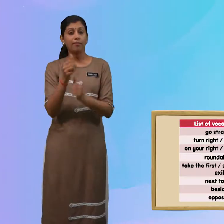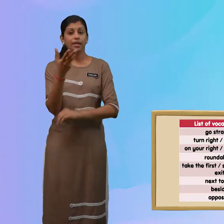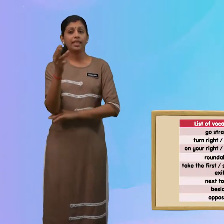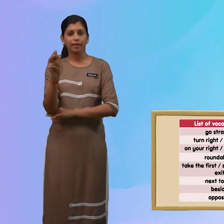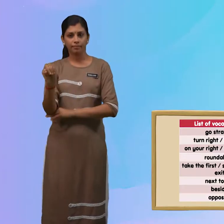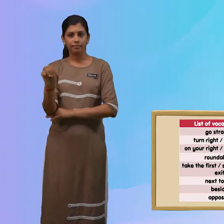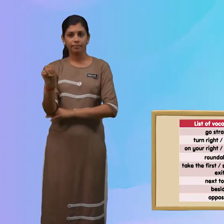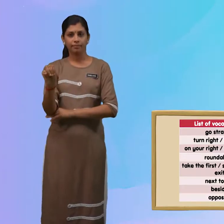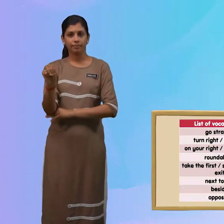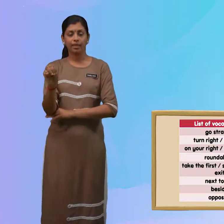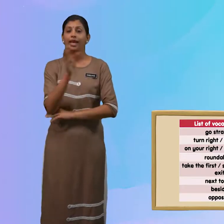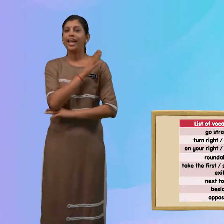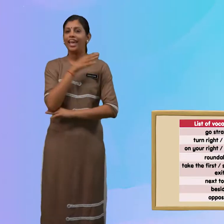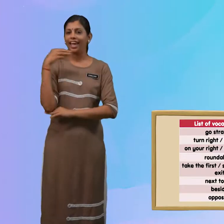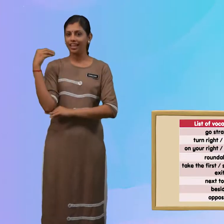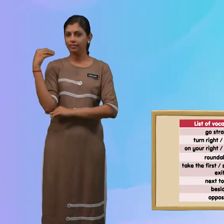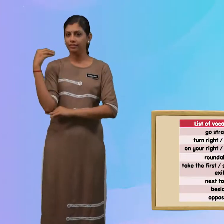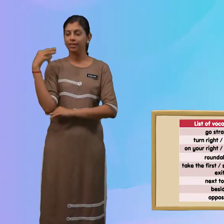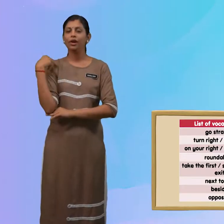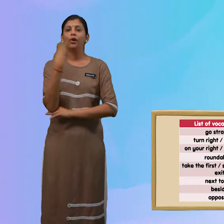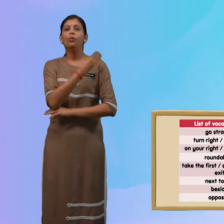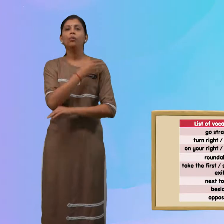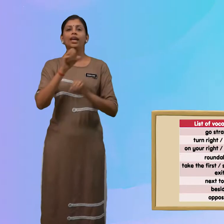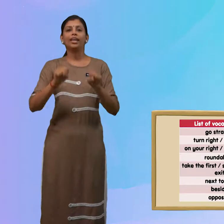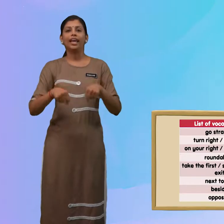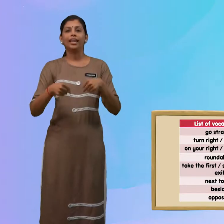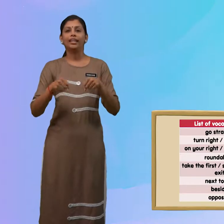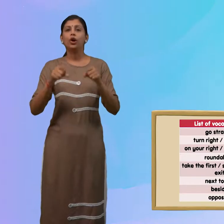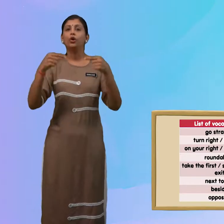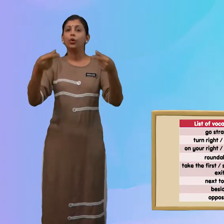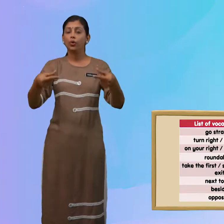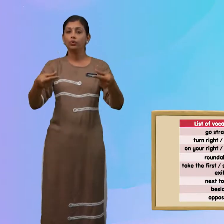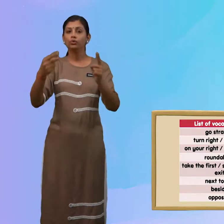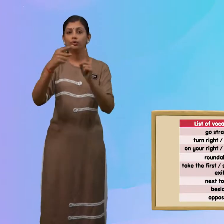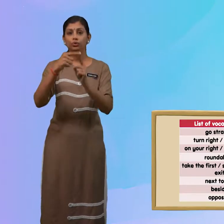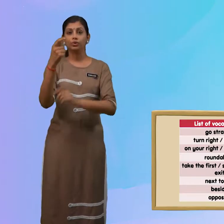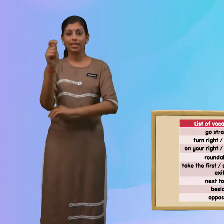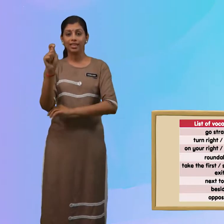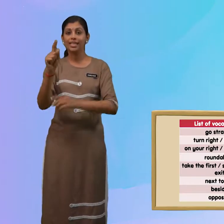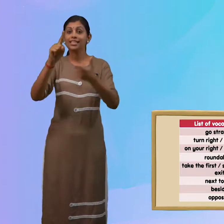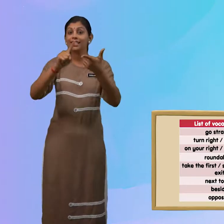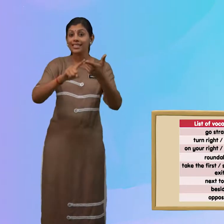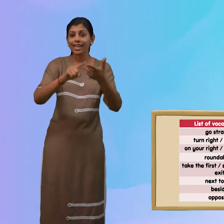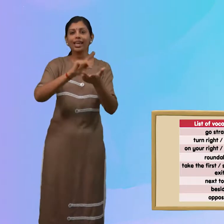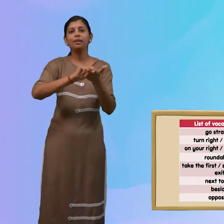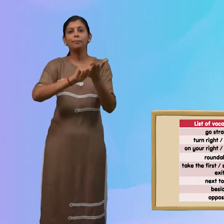Remember them and we can go to the second